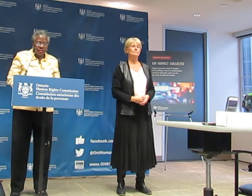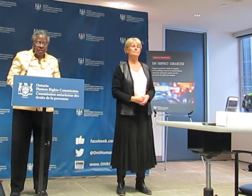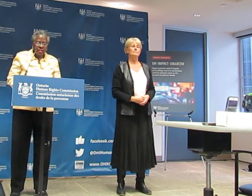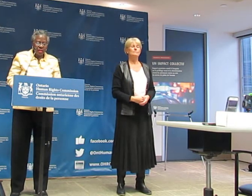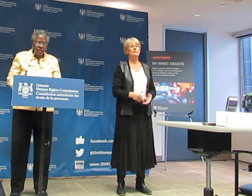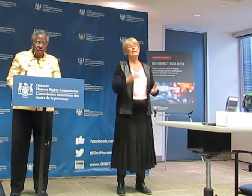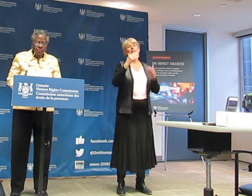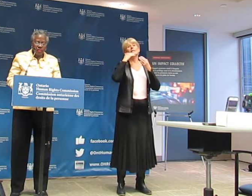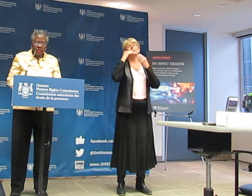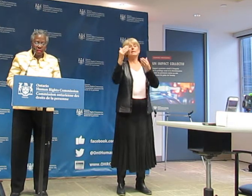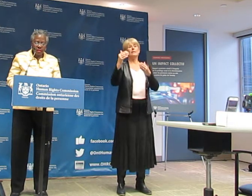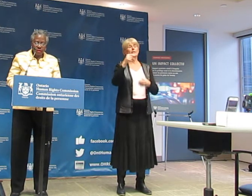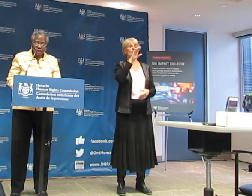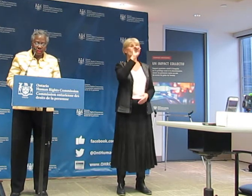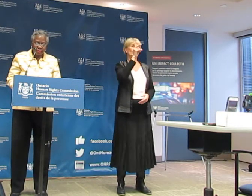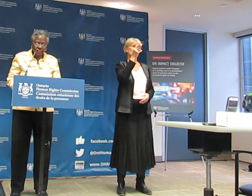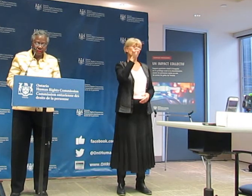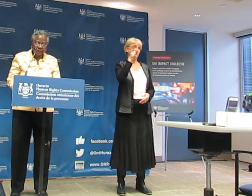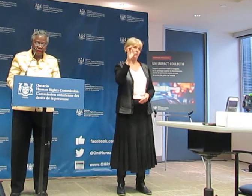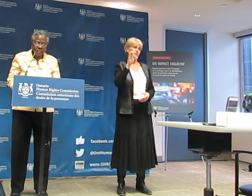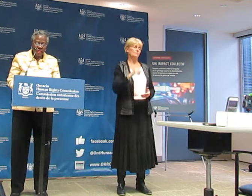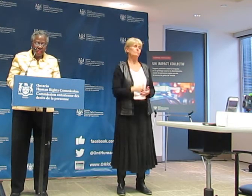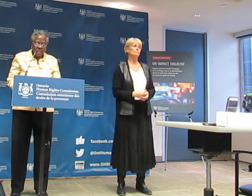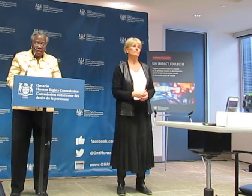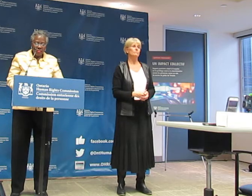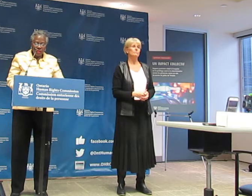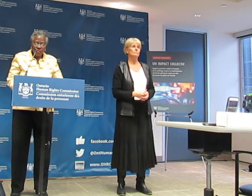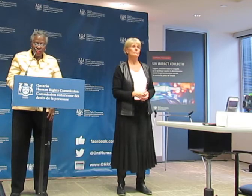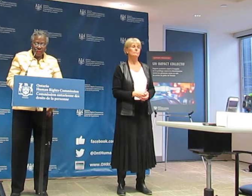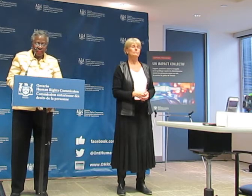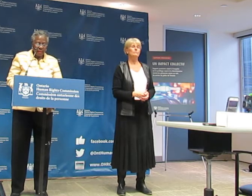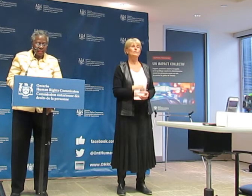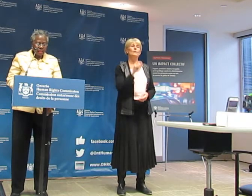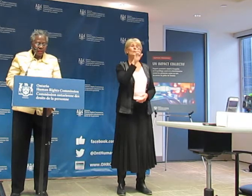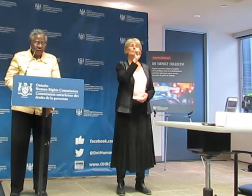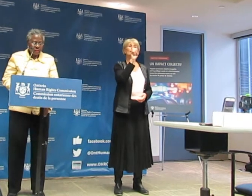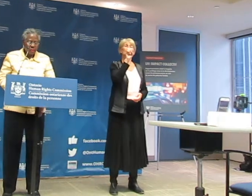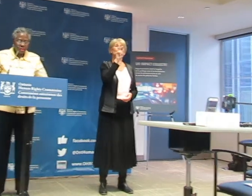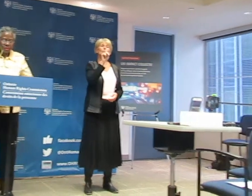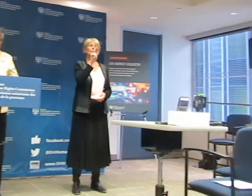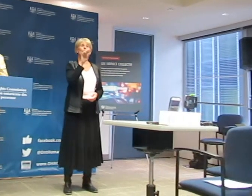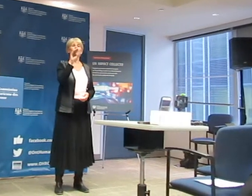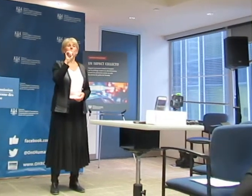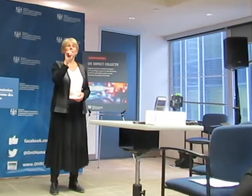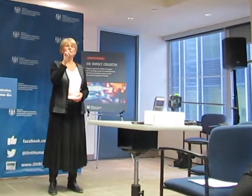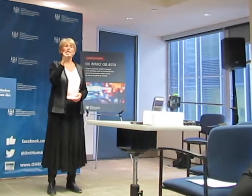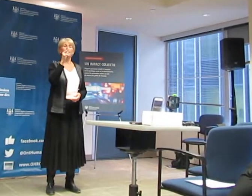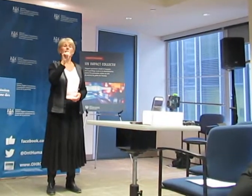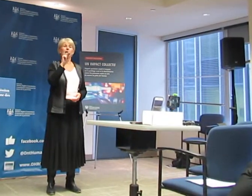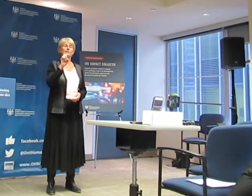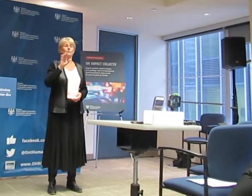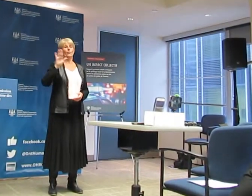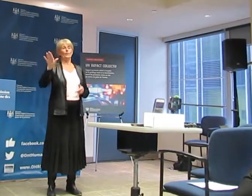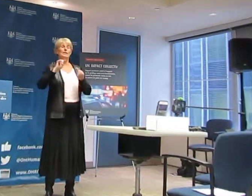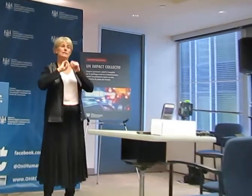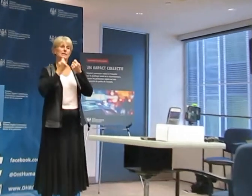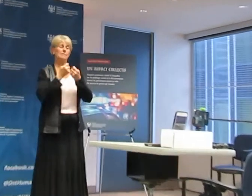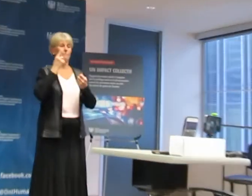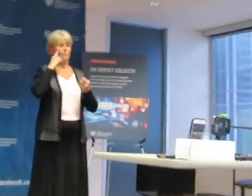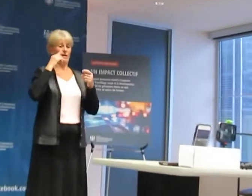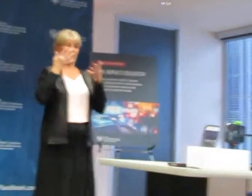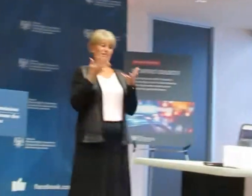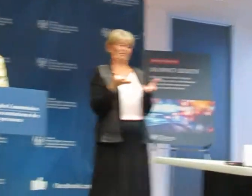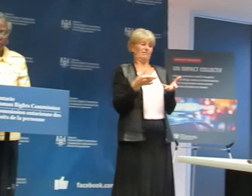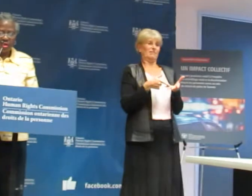Thanks to the Ontario Human Rights Commission, Renu Mandani, Chief Commissioner, and her team for this